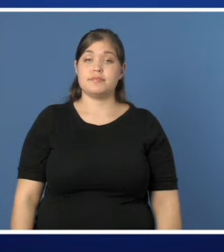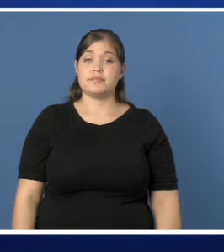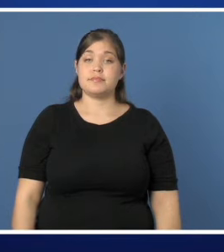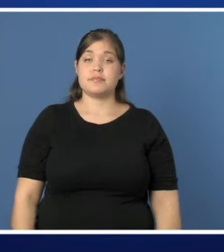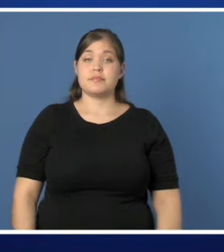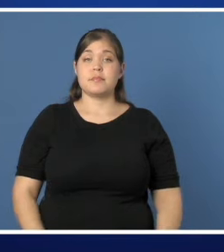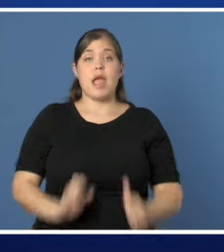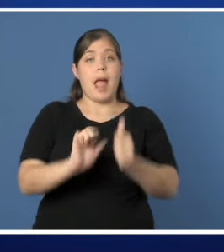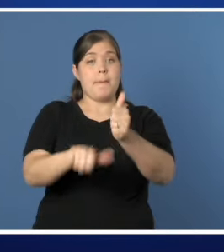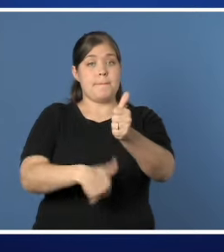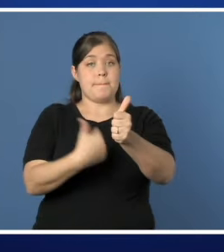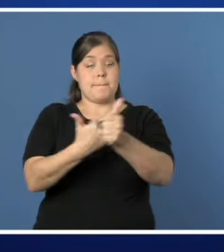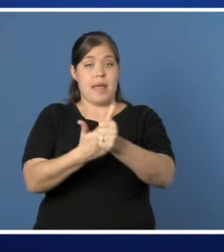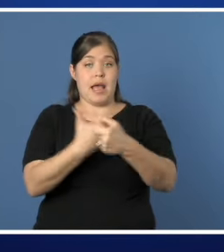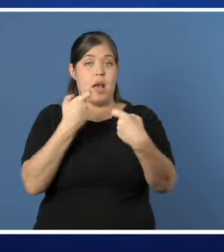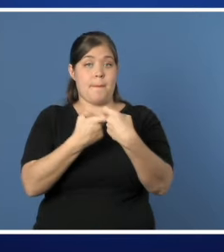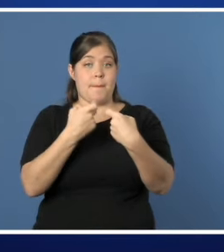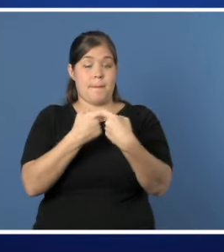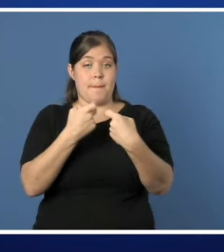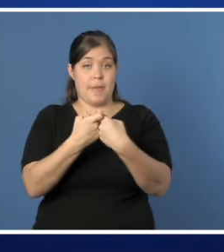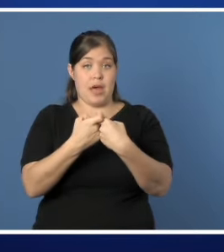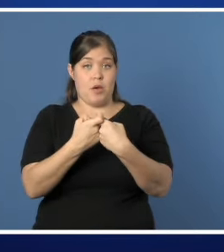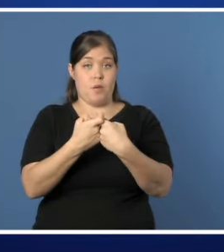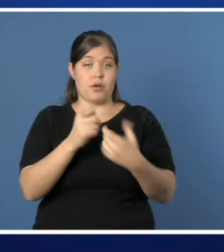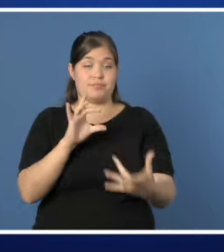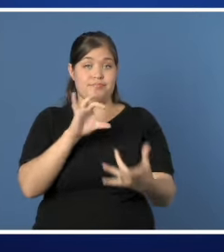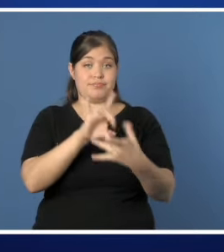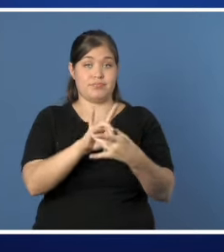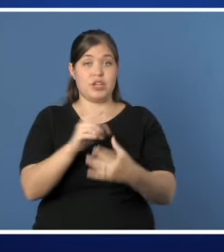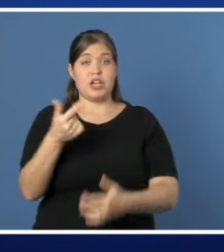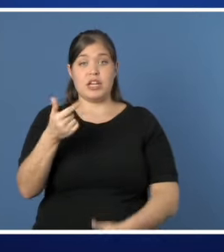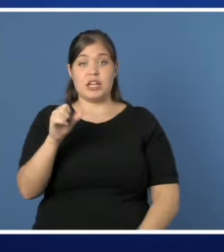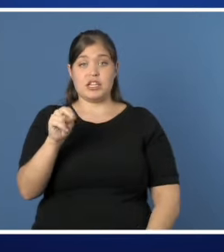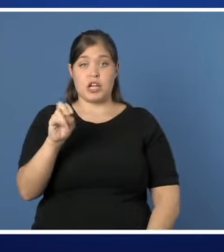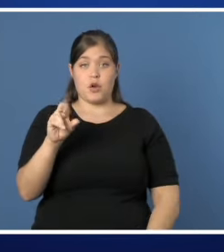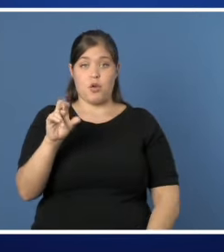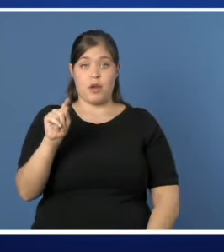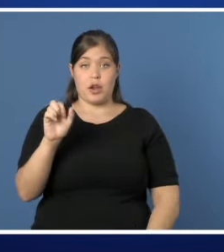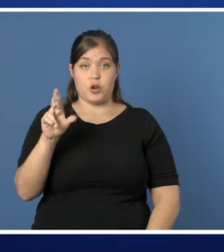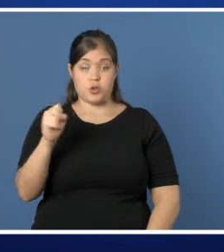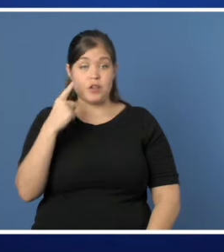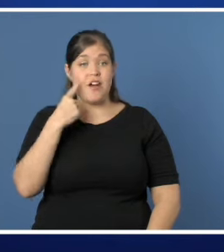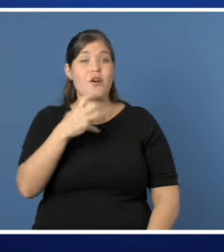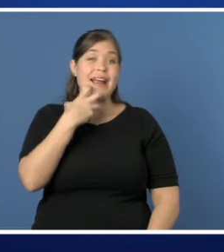Backup power supplies or generators for heat or air conditioning